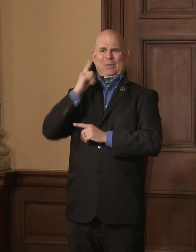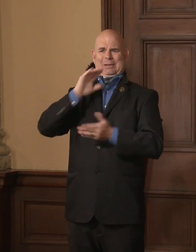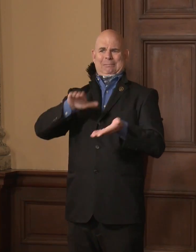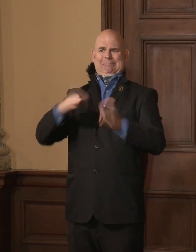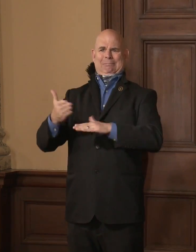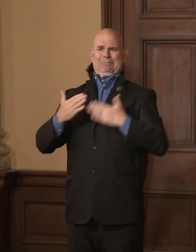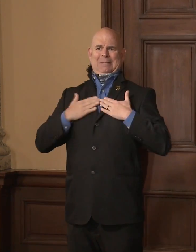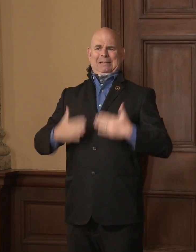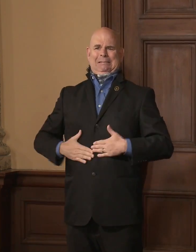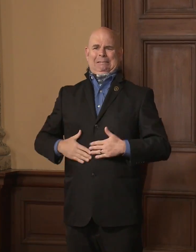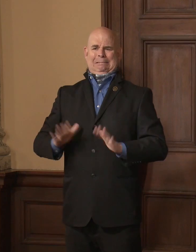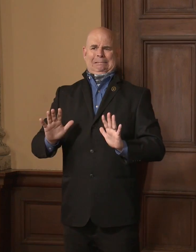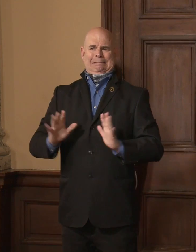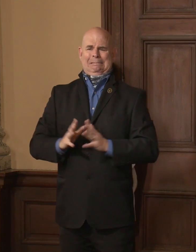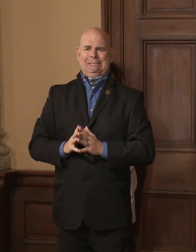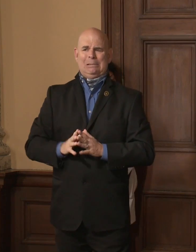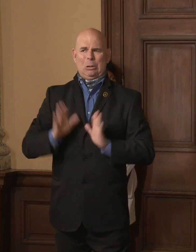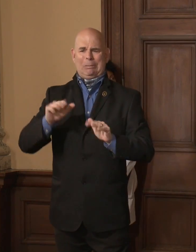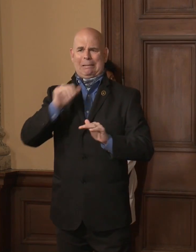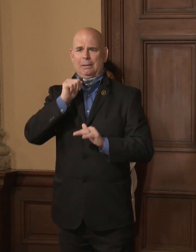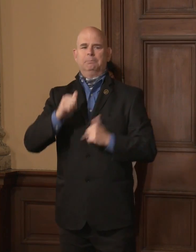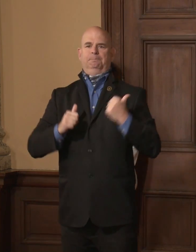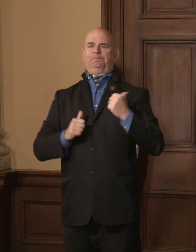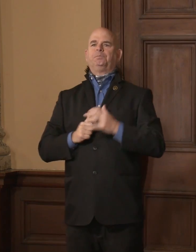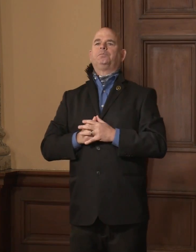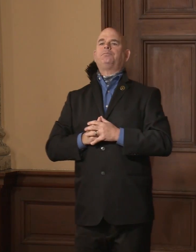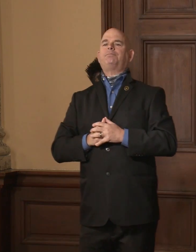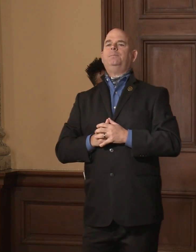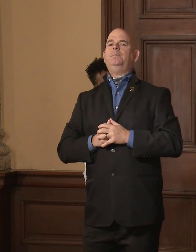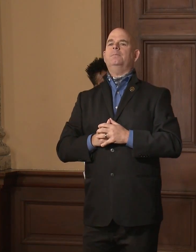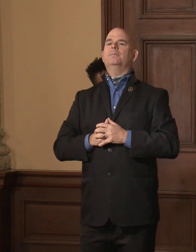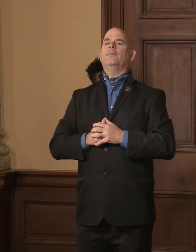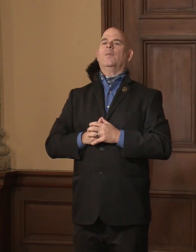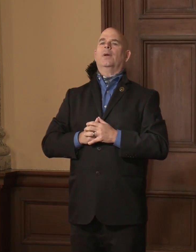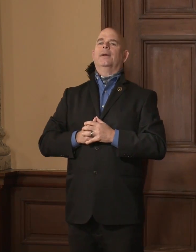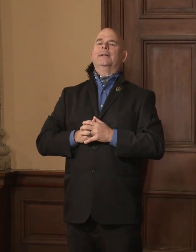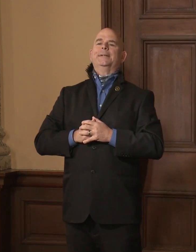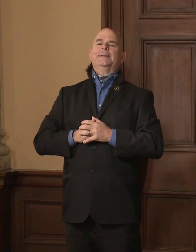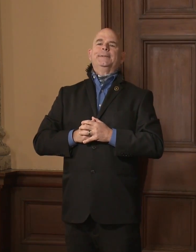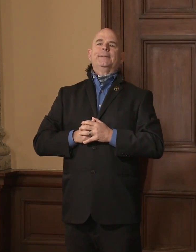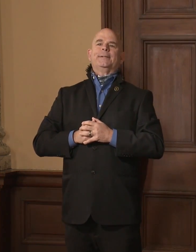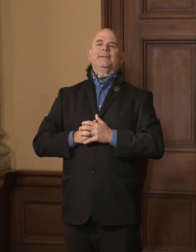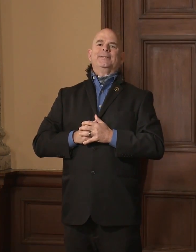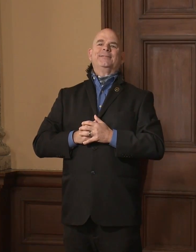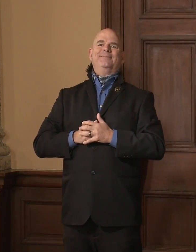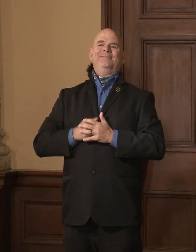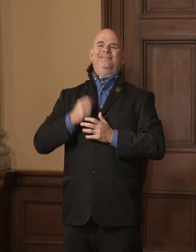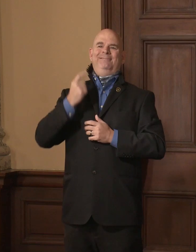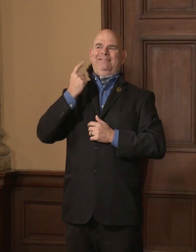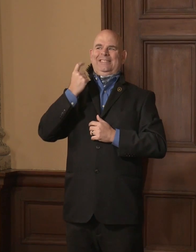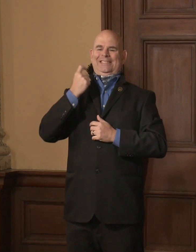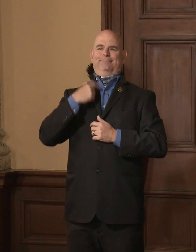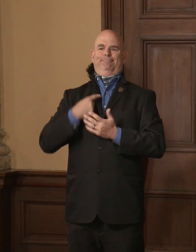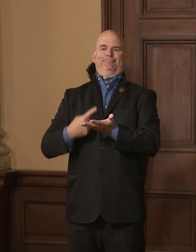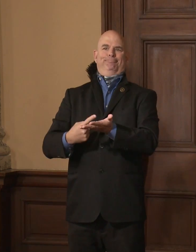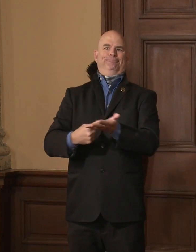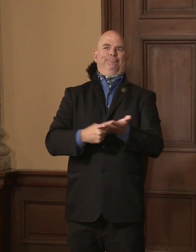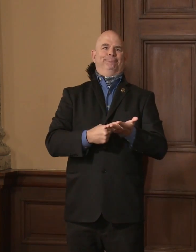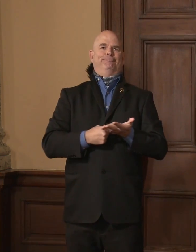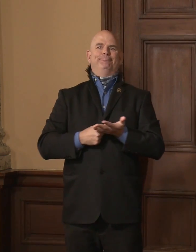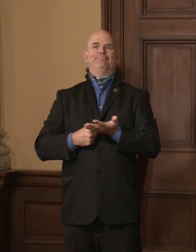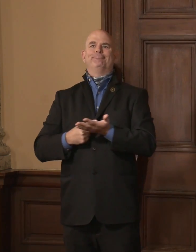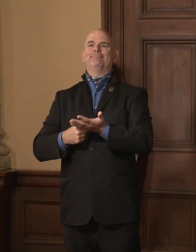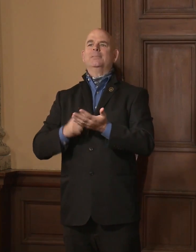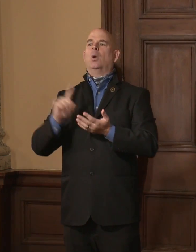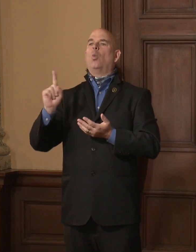Chief Savella with OEM. Yeah, we've been in some discussions and we have identified some locations that if we get to that